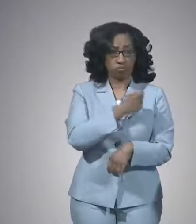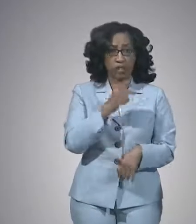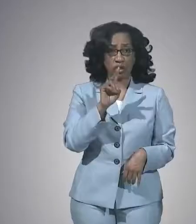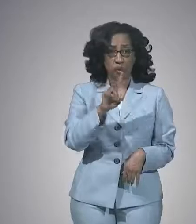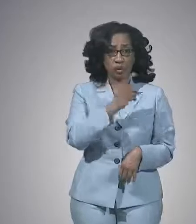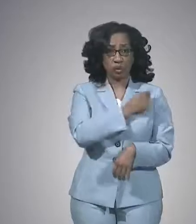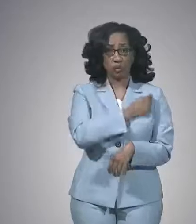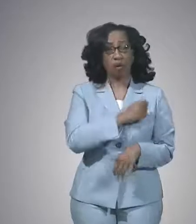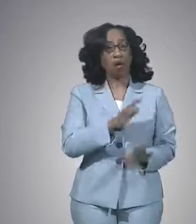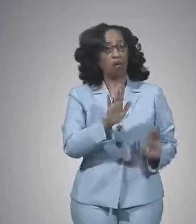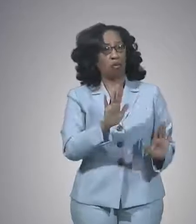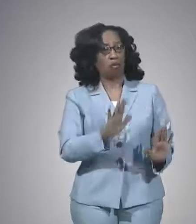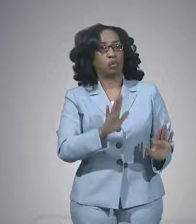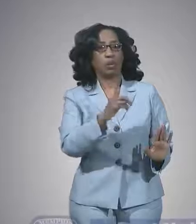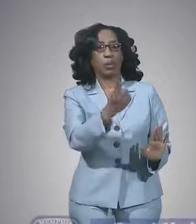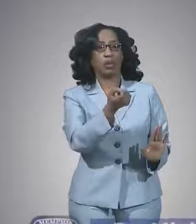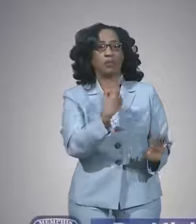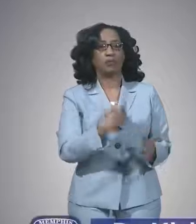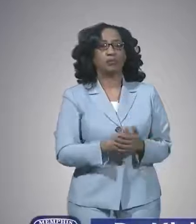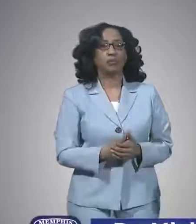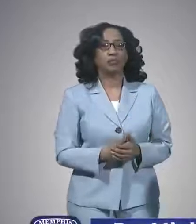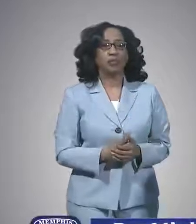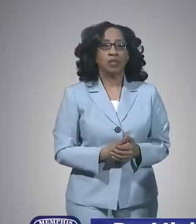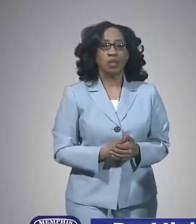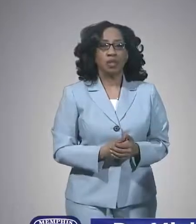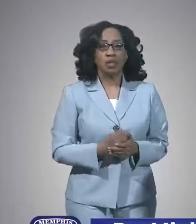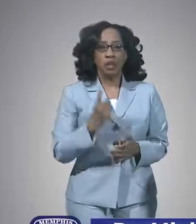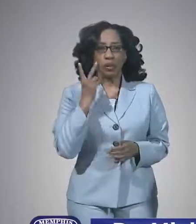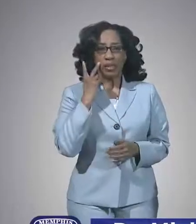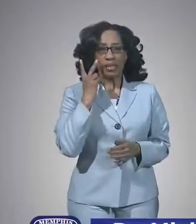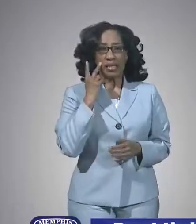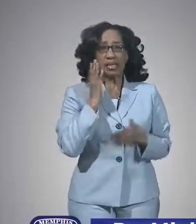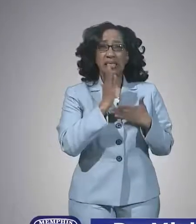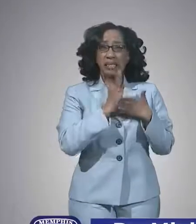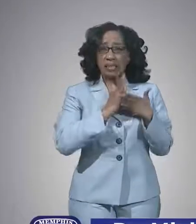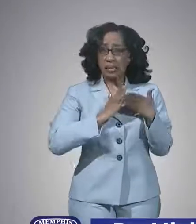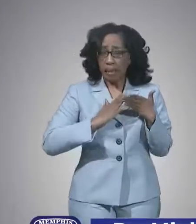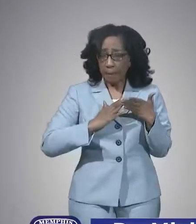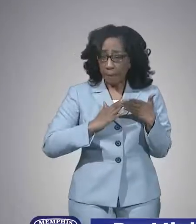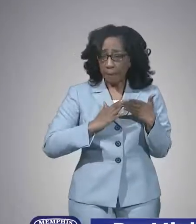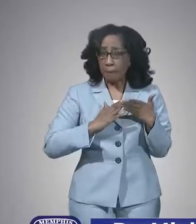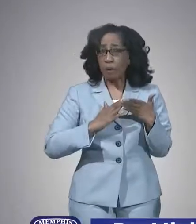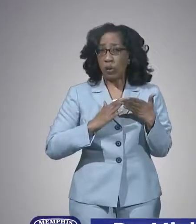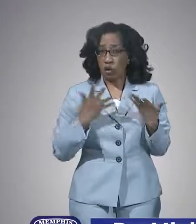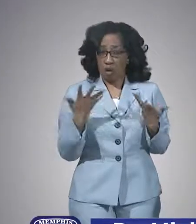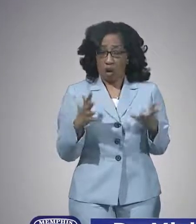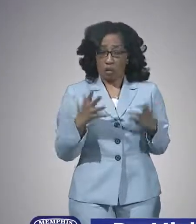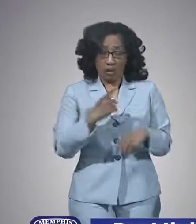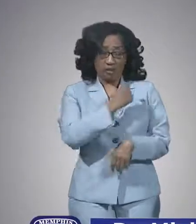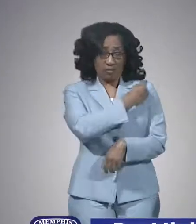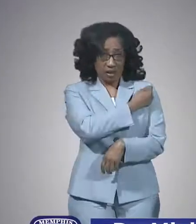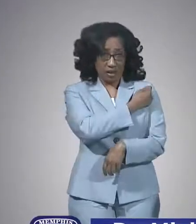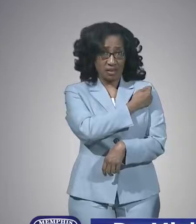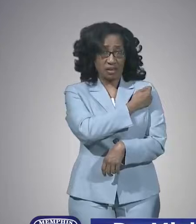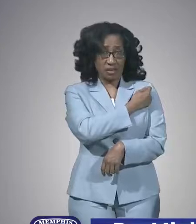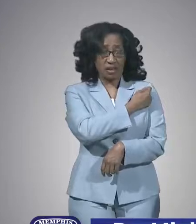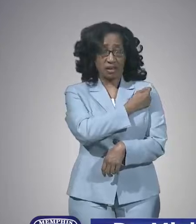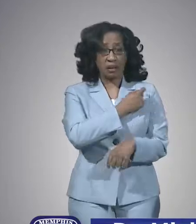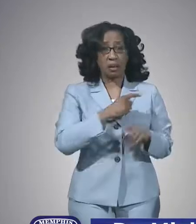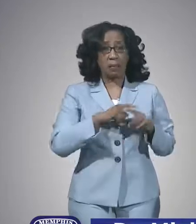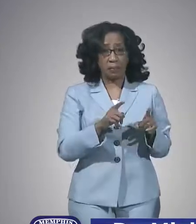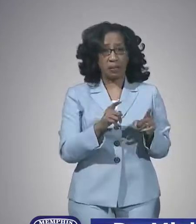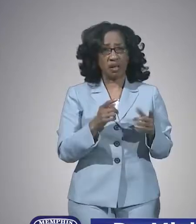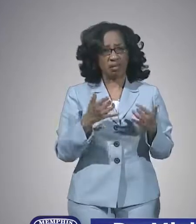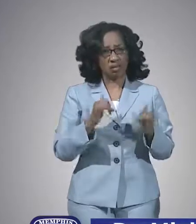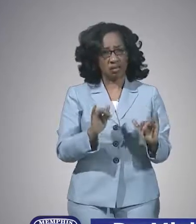Oh, great question. So we are seeing some breakthrough cases. I will have to get that number for